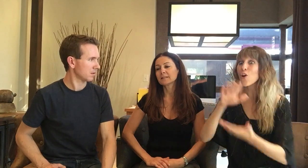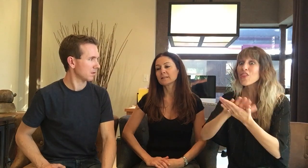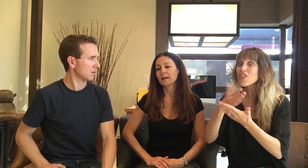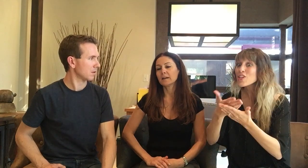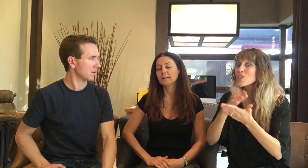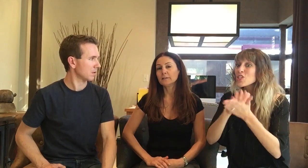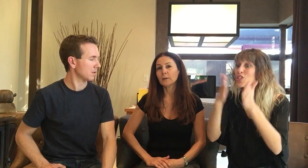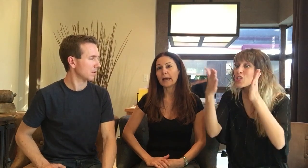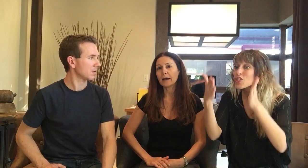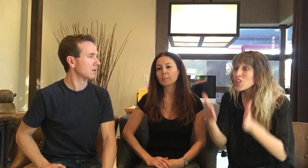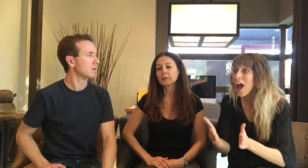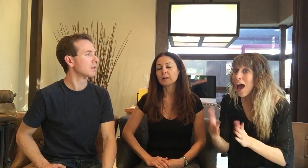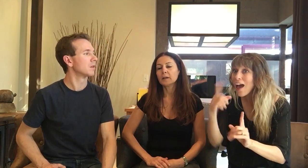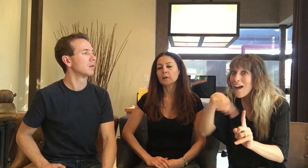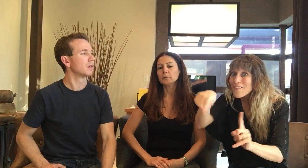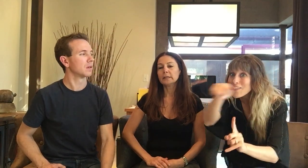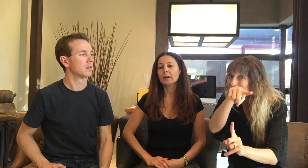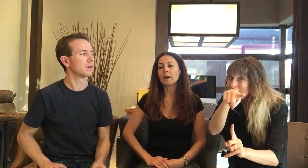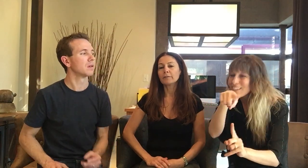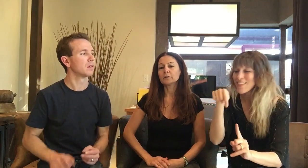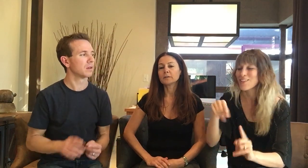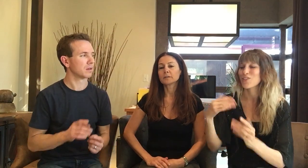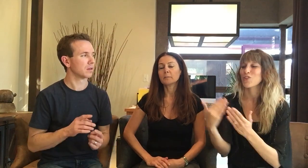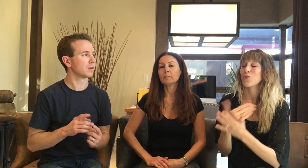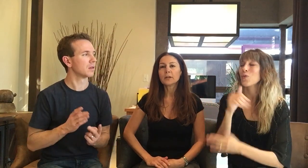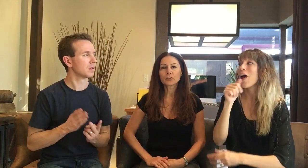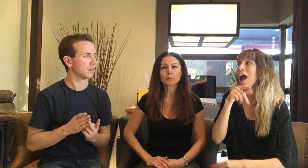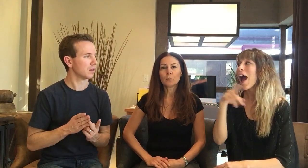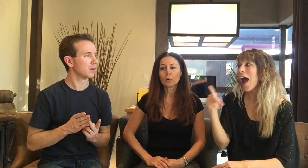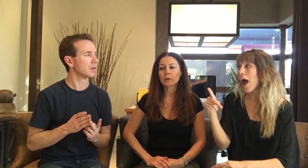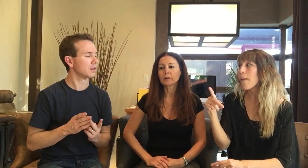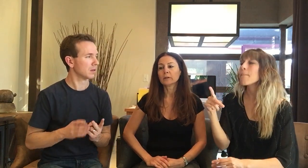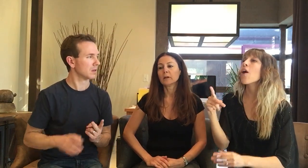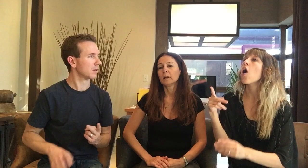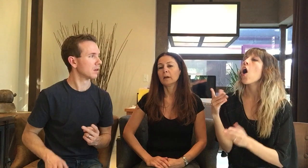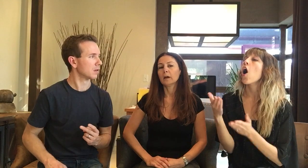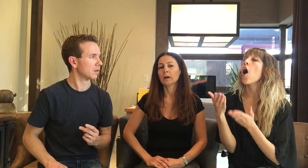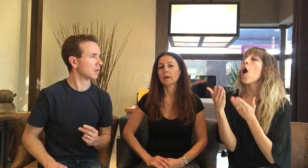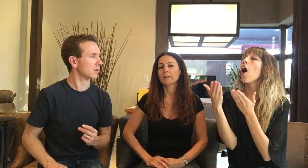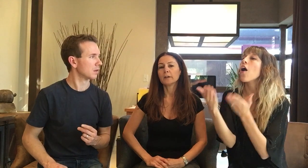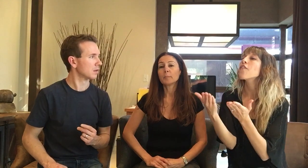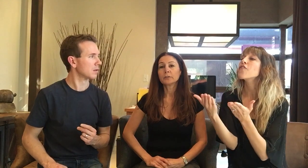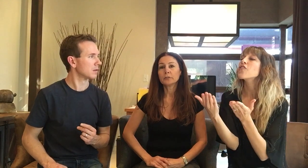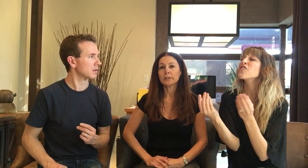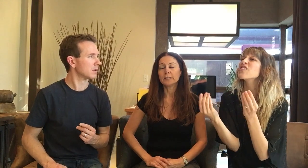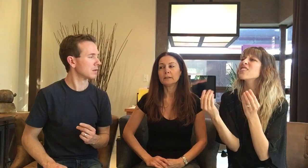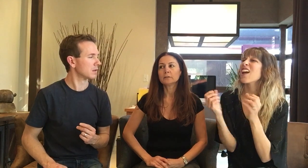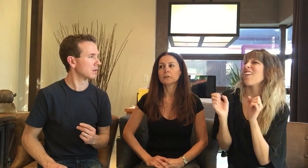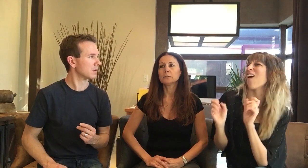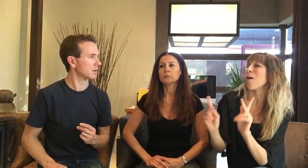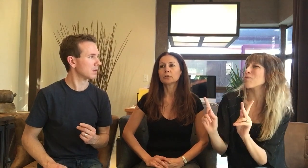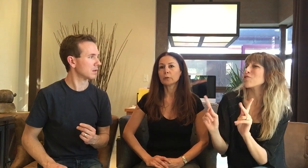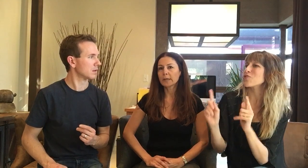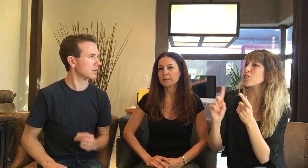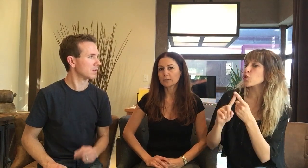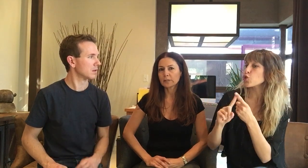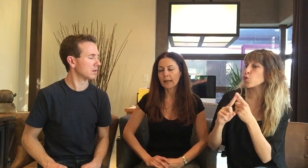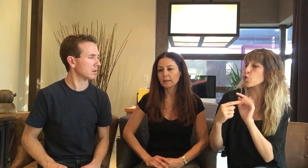this new app really offers much more of an opportunity to showcase their